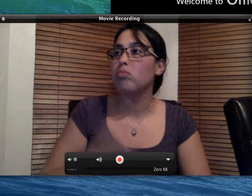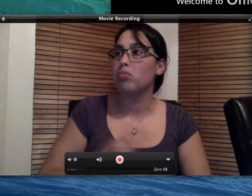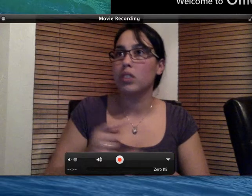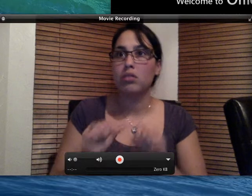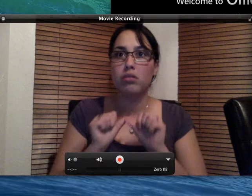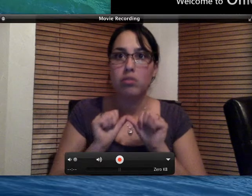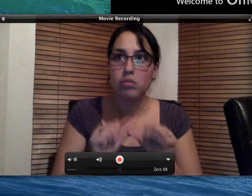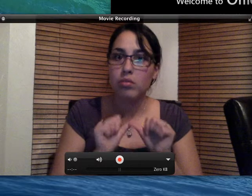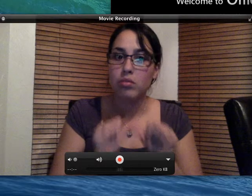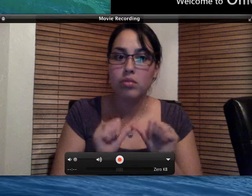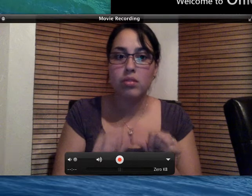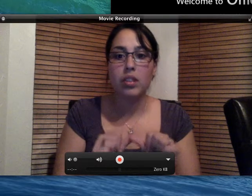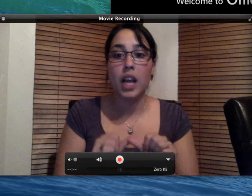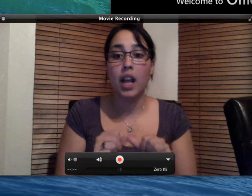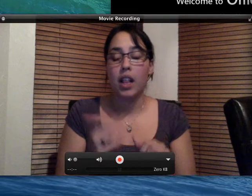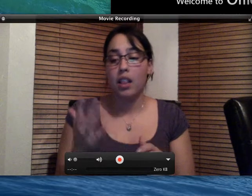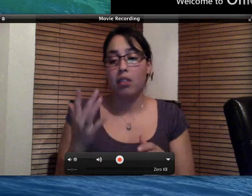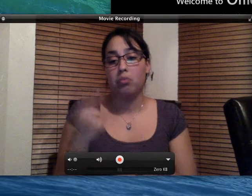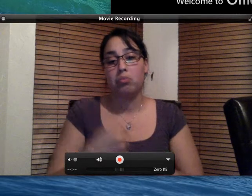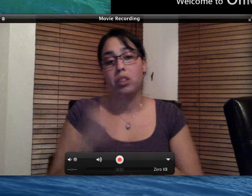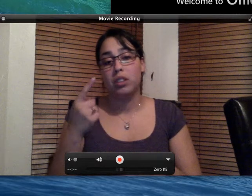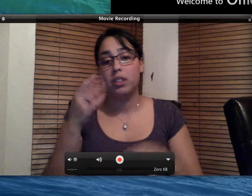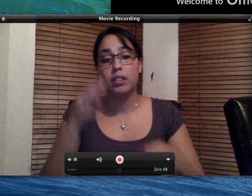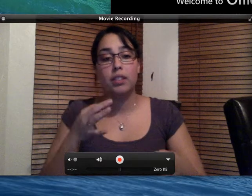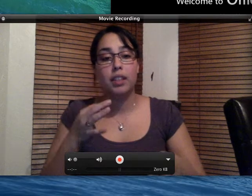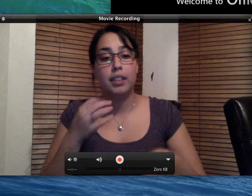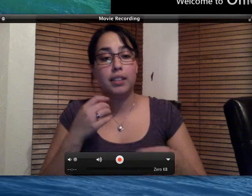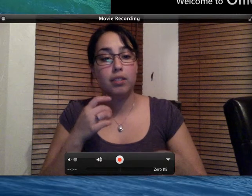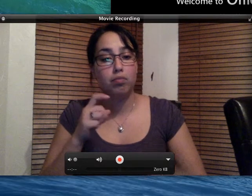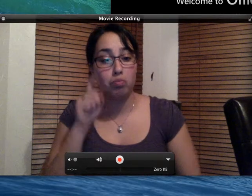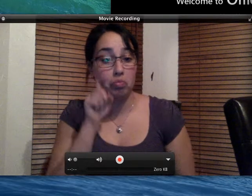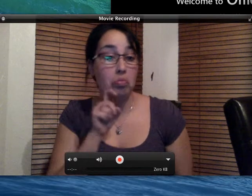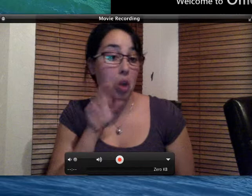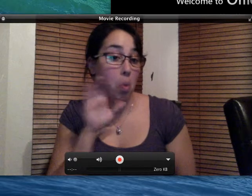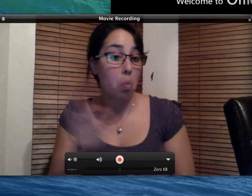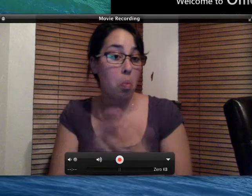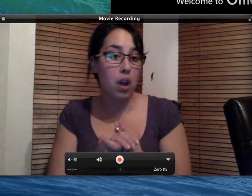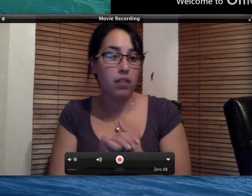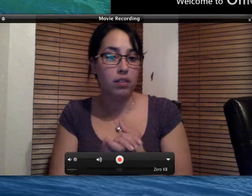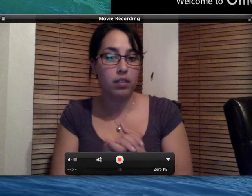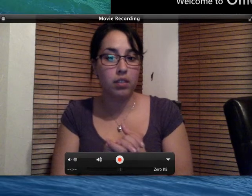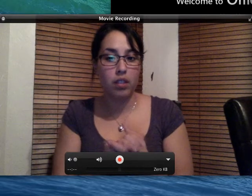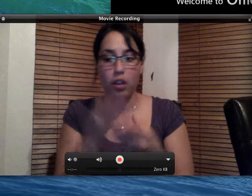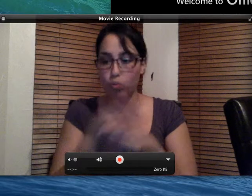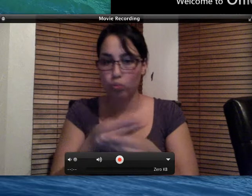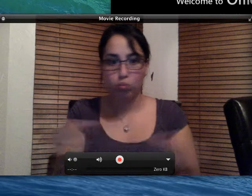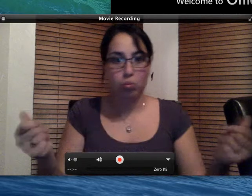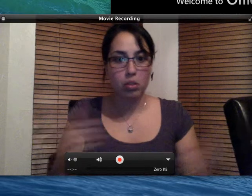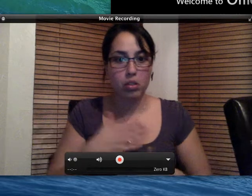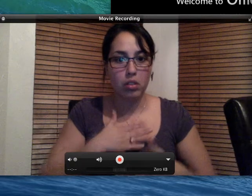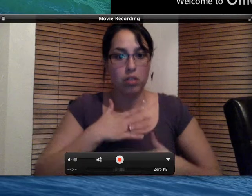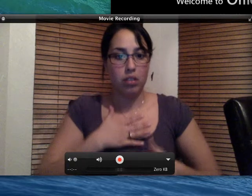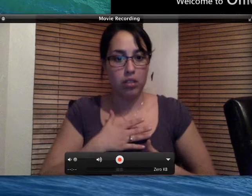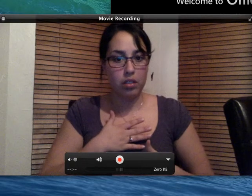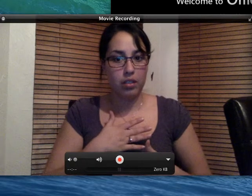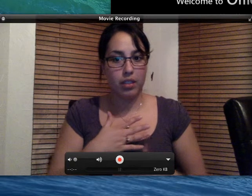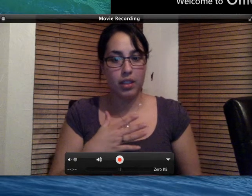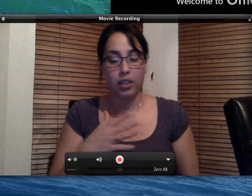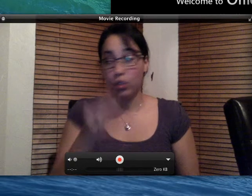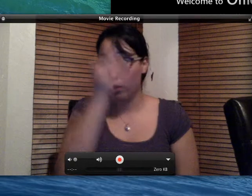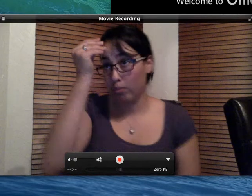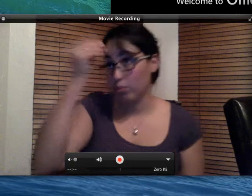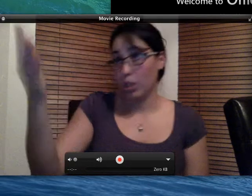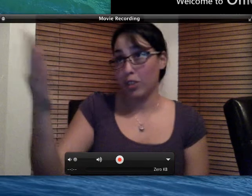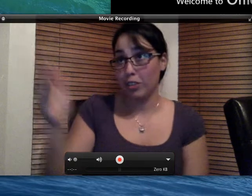hiccuping, had sex with his wife. And lo and behold, the hiccups went away. And he told his doctor, who published a